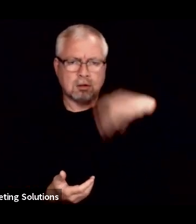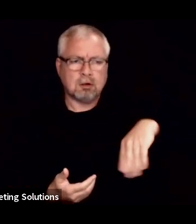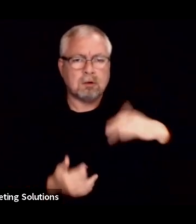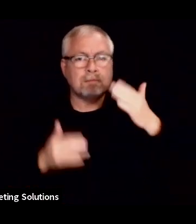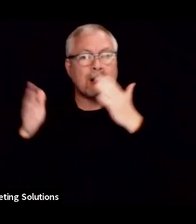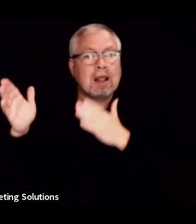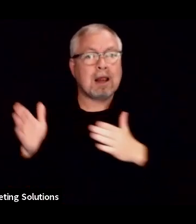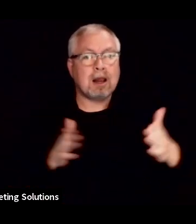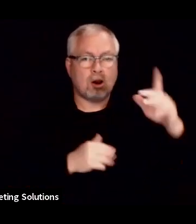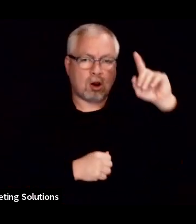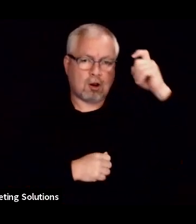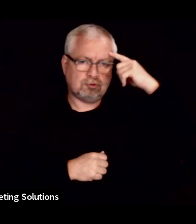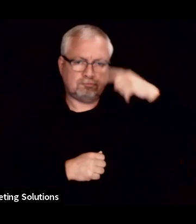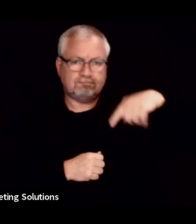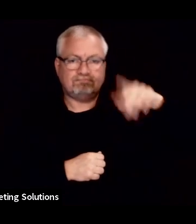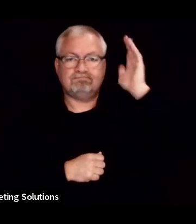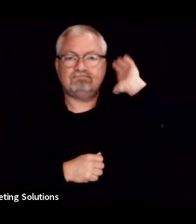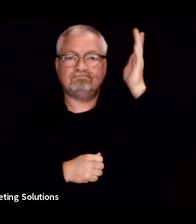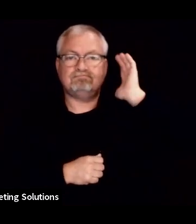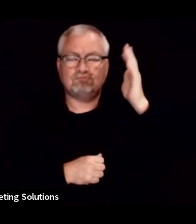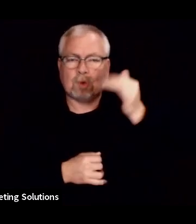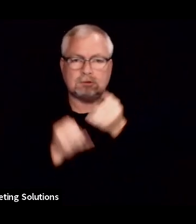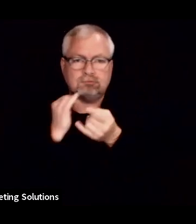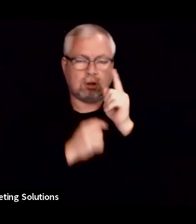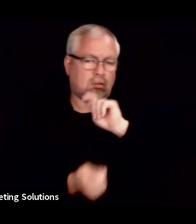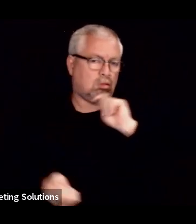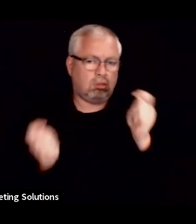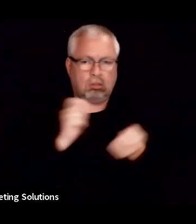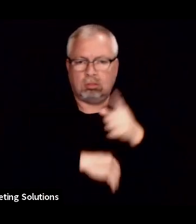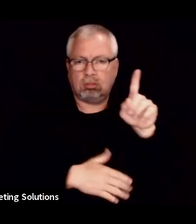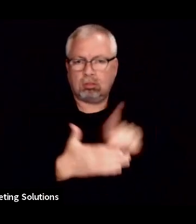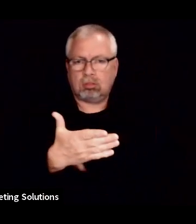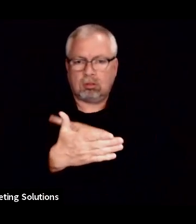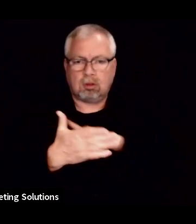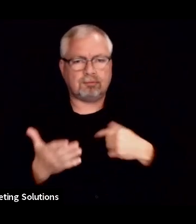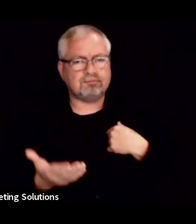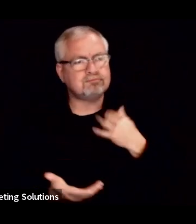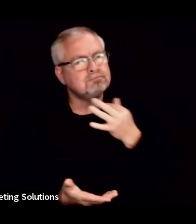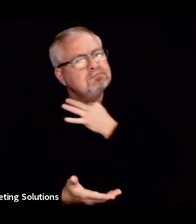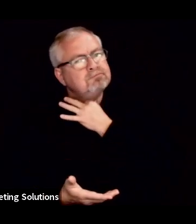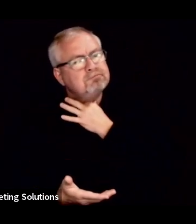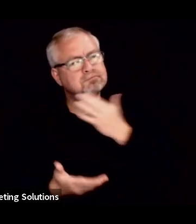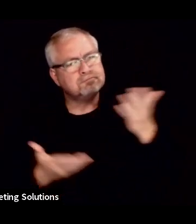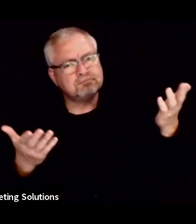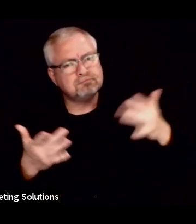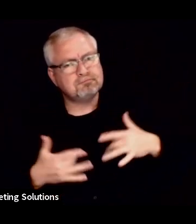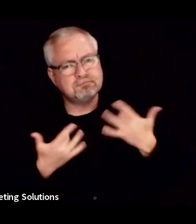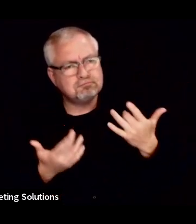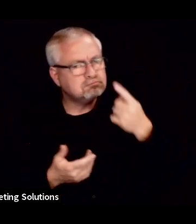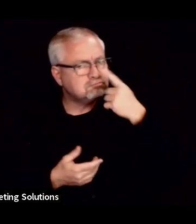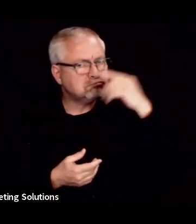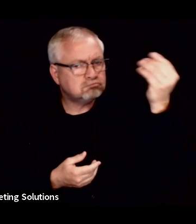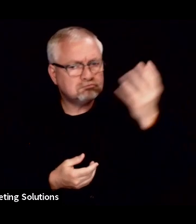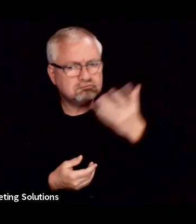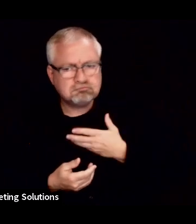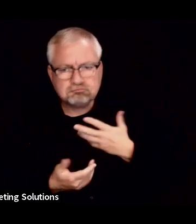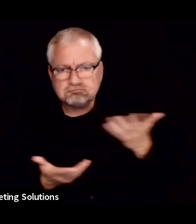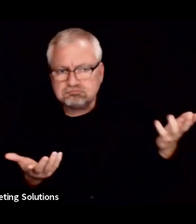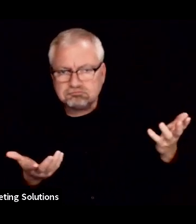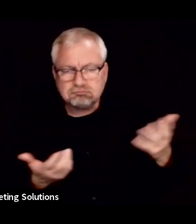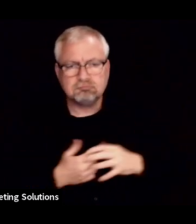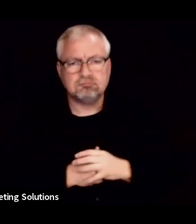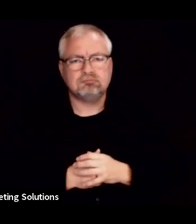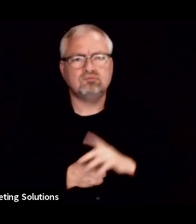got at least canceled for now. Please give us the latest on that, and what the governor's stand is on this, and